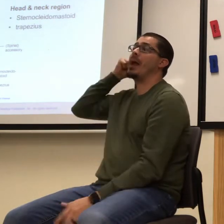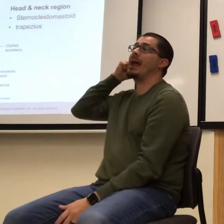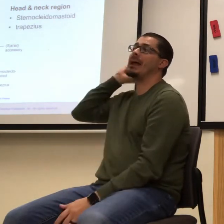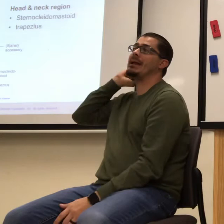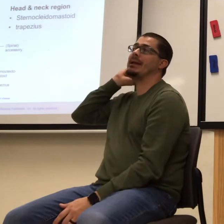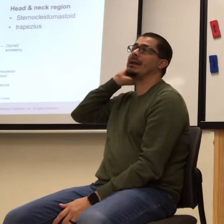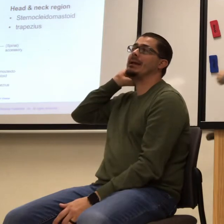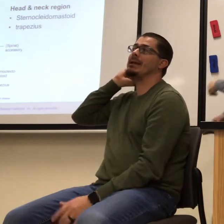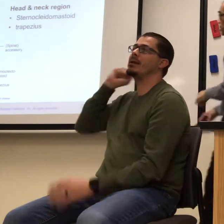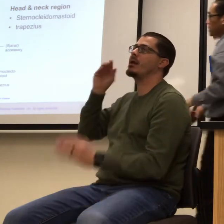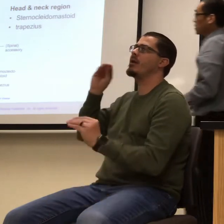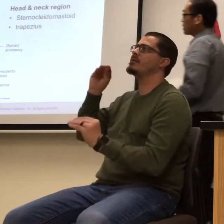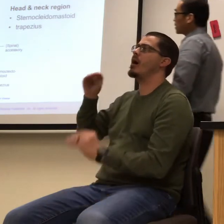because I taught the trapezius,